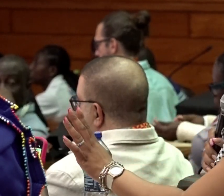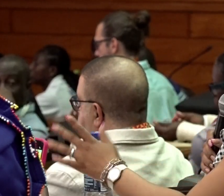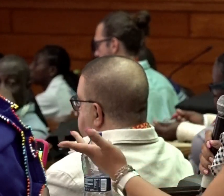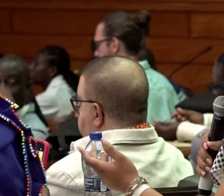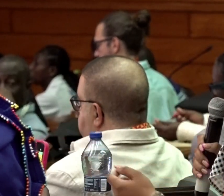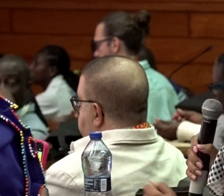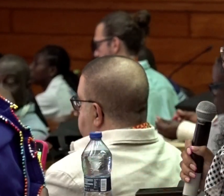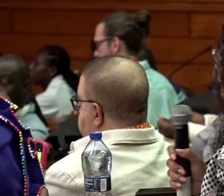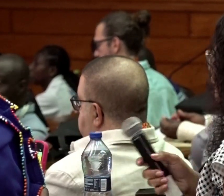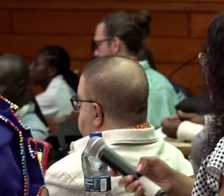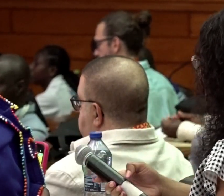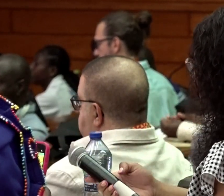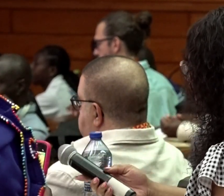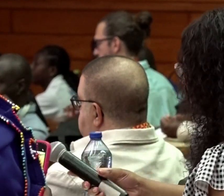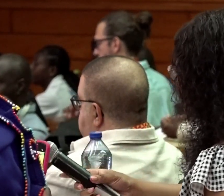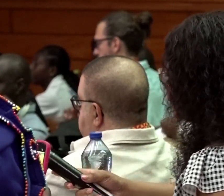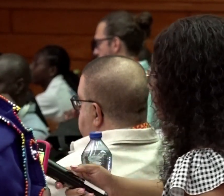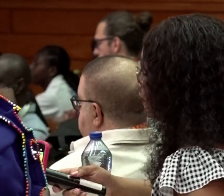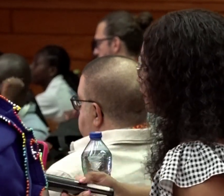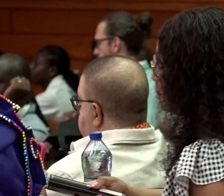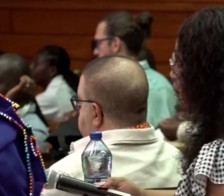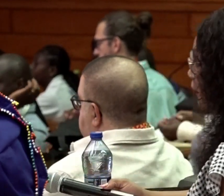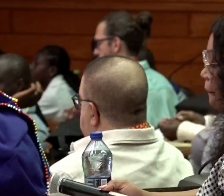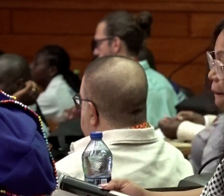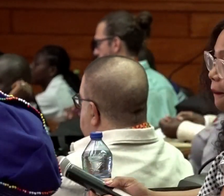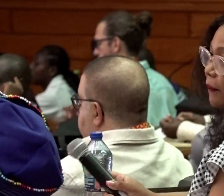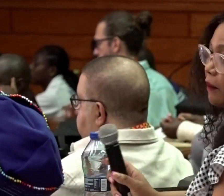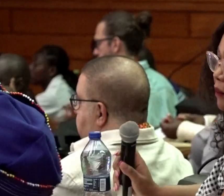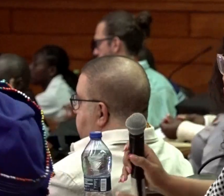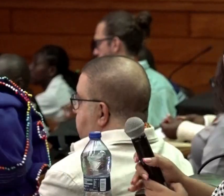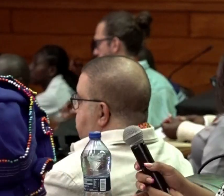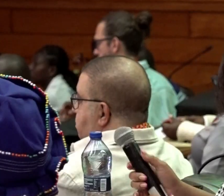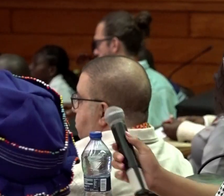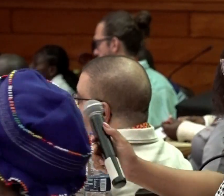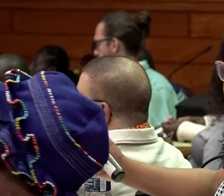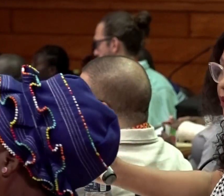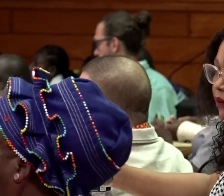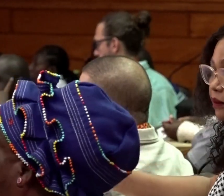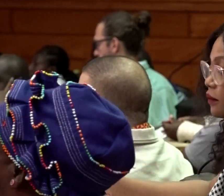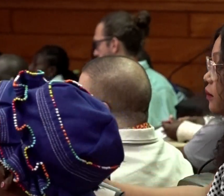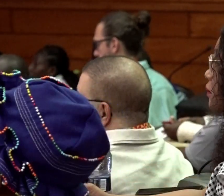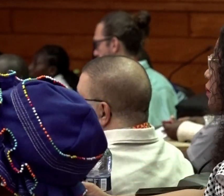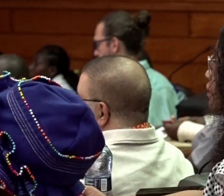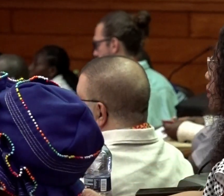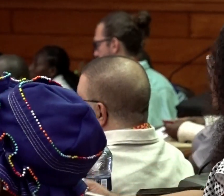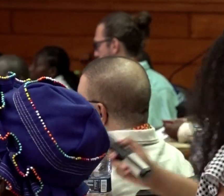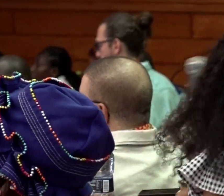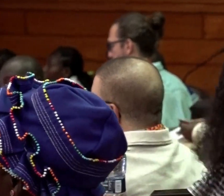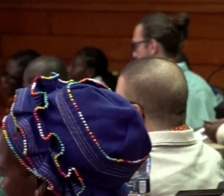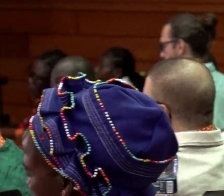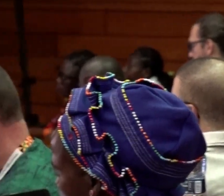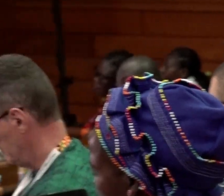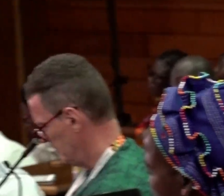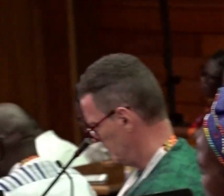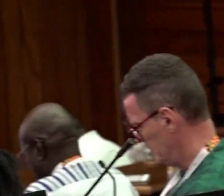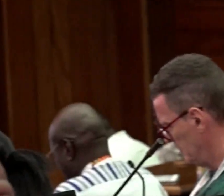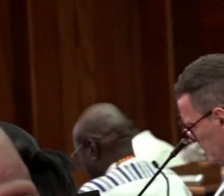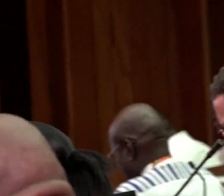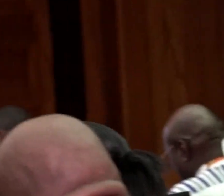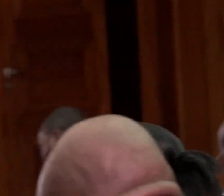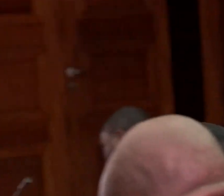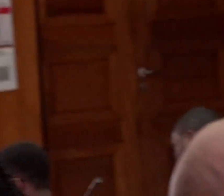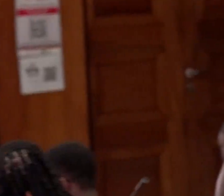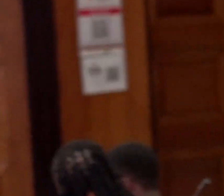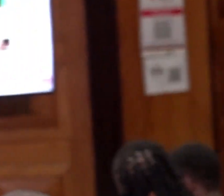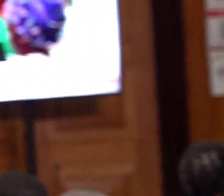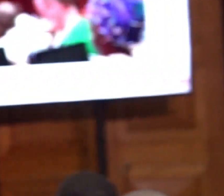that. Thank you. Right. All right. Thank you so much. Yes. So you asked about whether there is a government involvement. That's